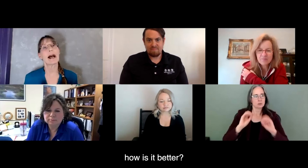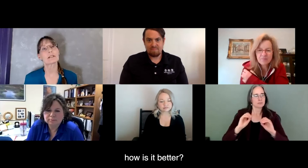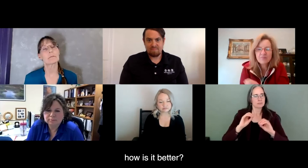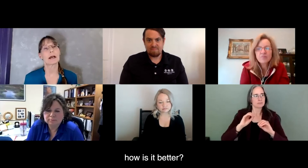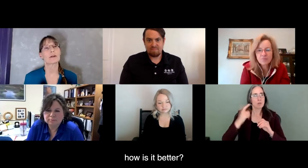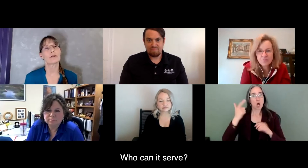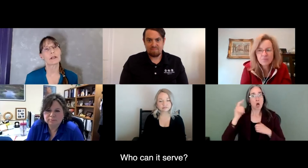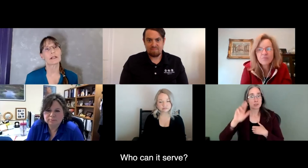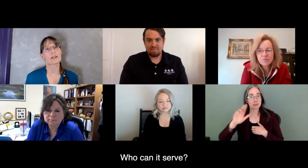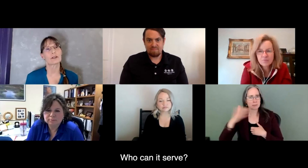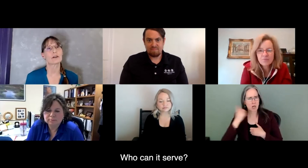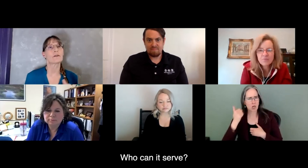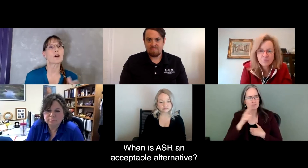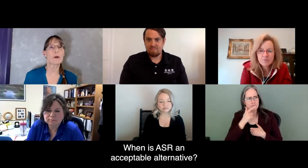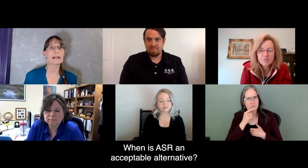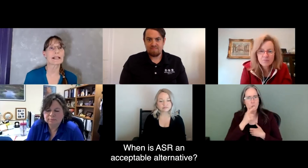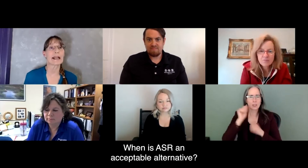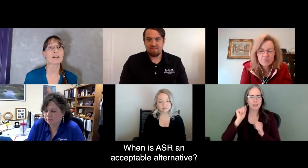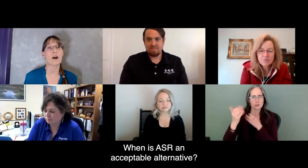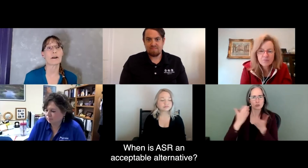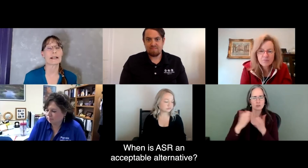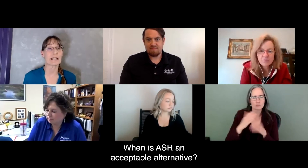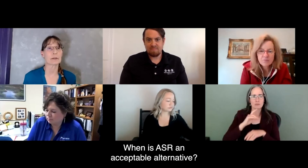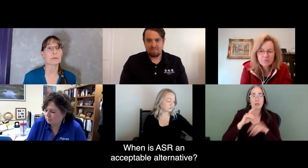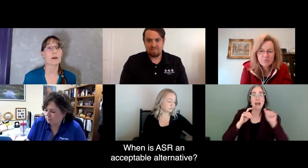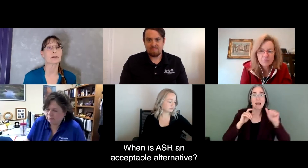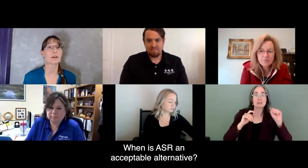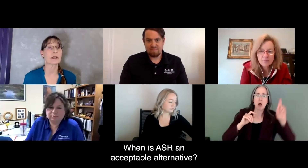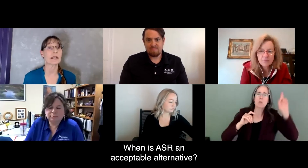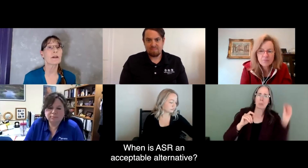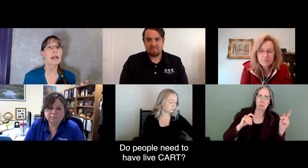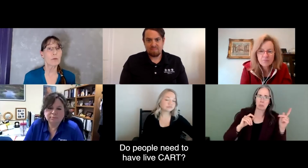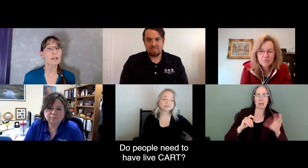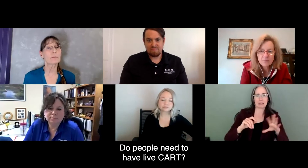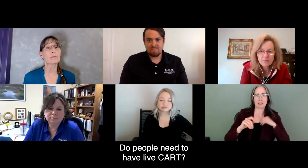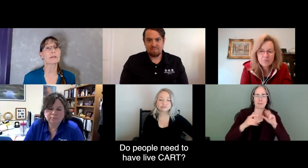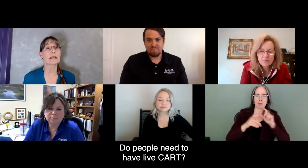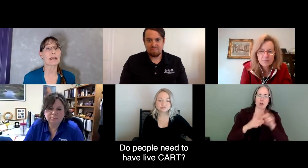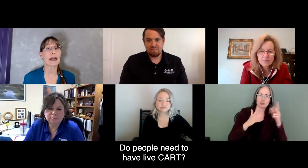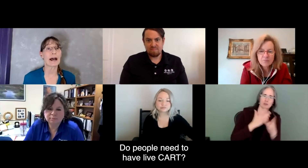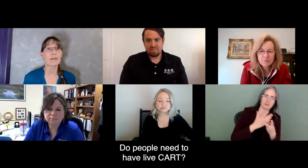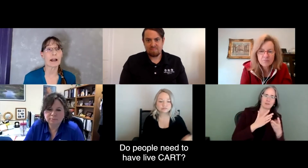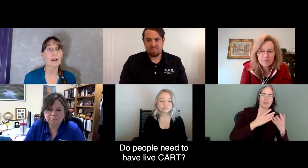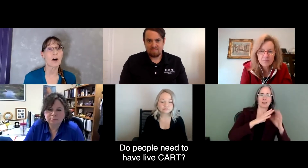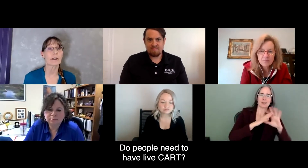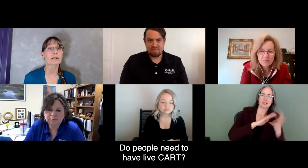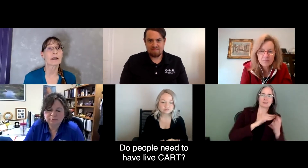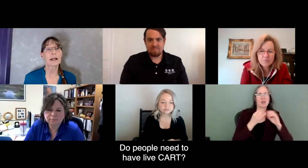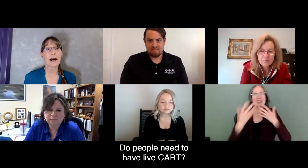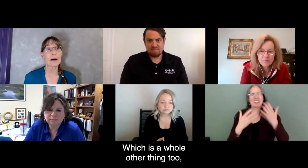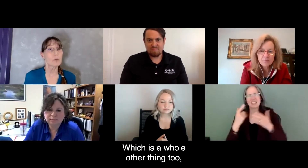better, how's it better, who can it serve, when is ASR an acceptable alternative, and when do people need to have live